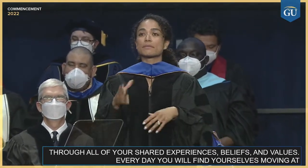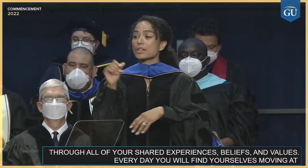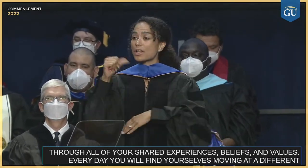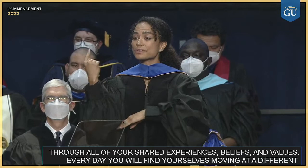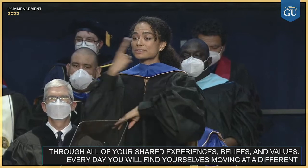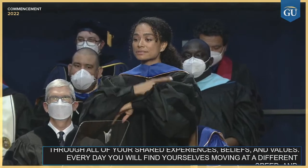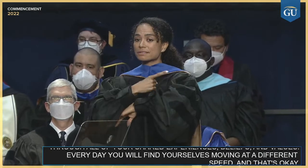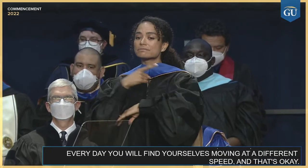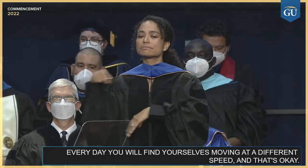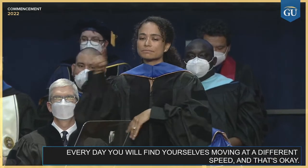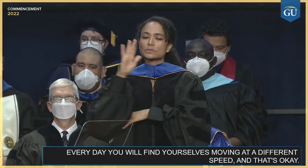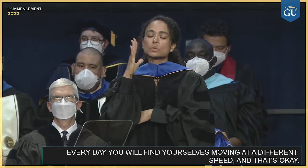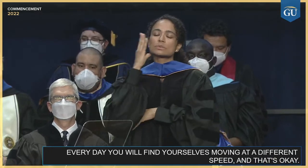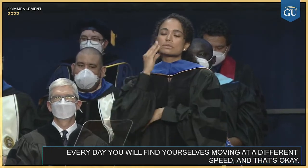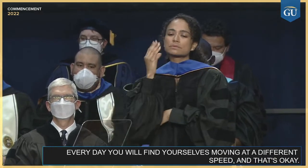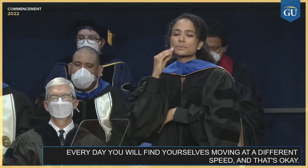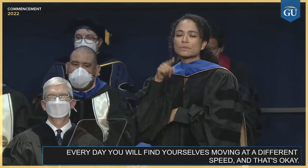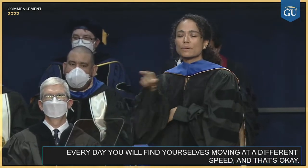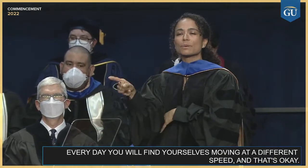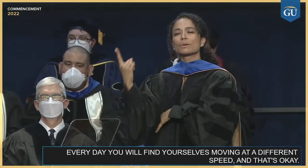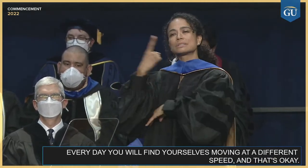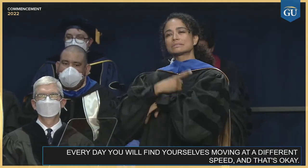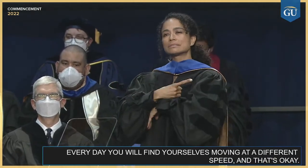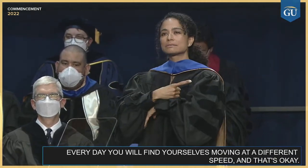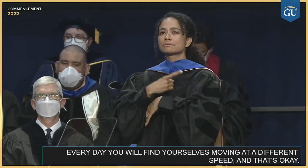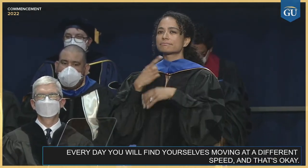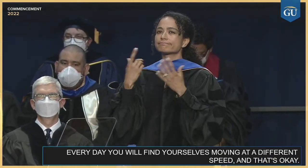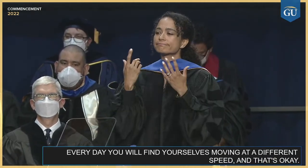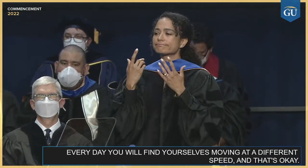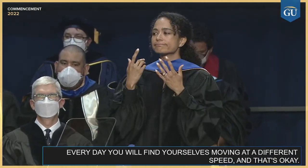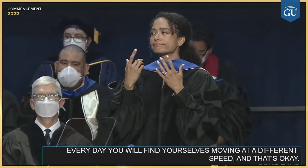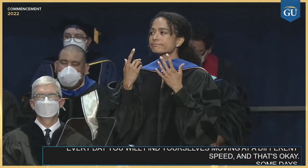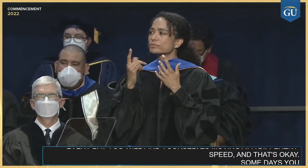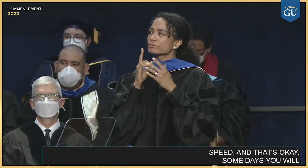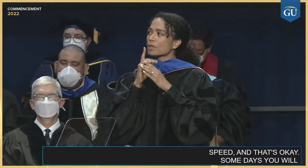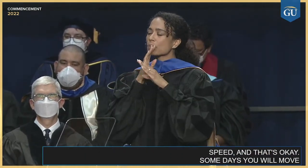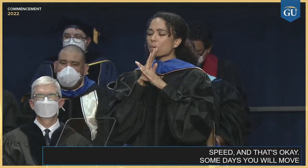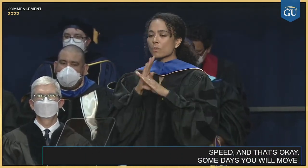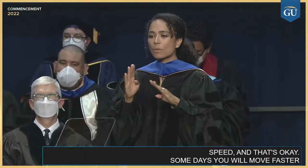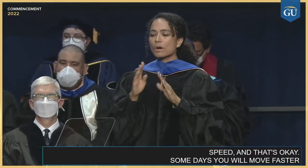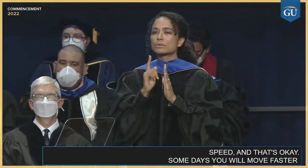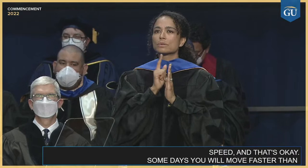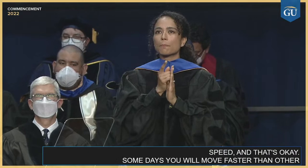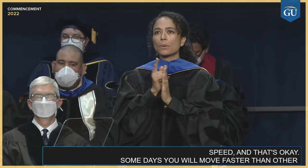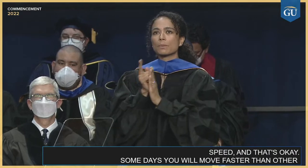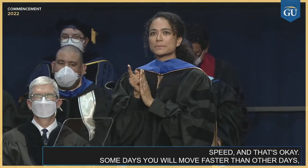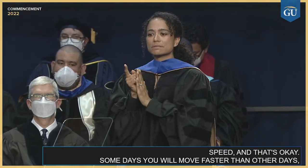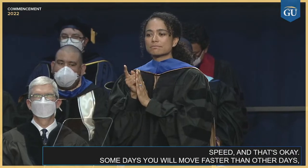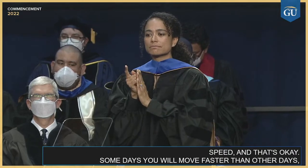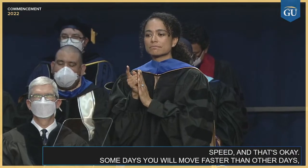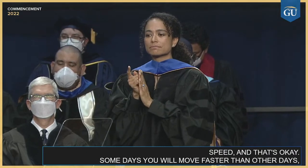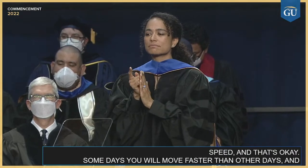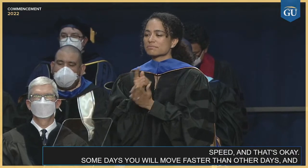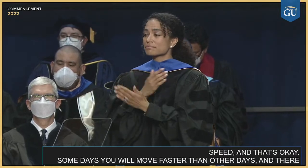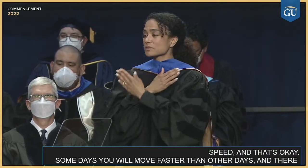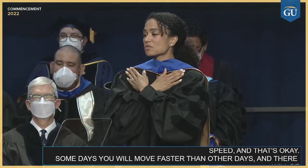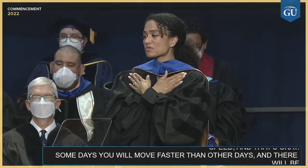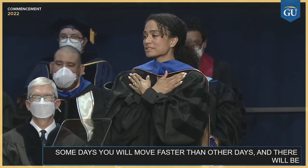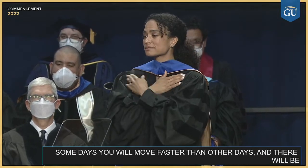will move faster than other days. And there will be other times that you may experience just quiet moments